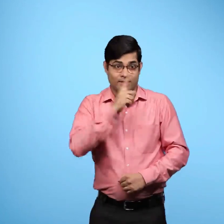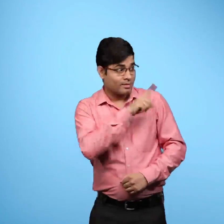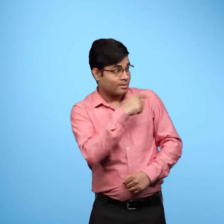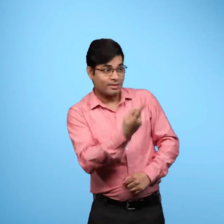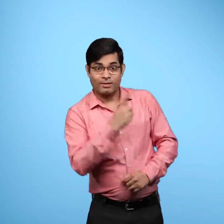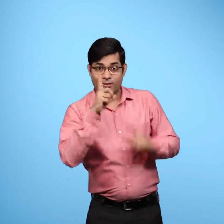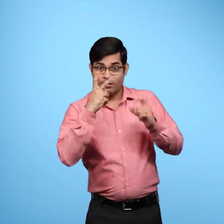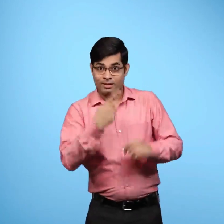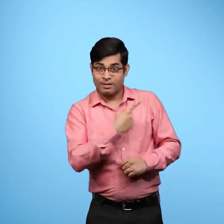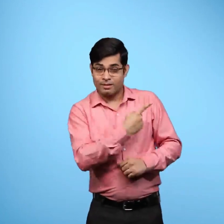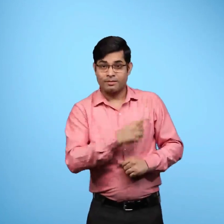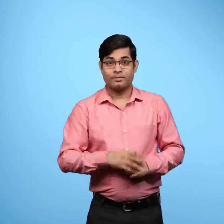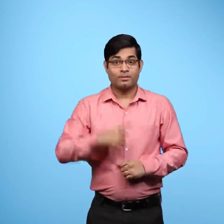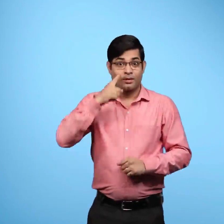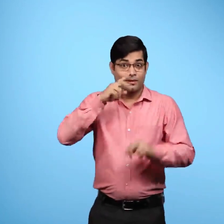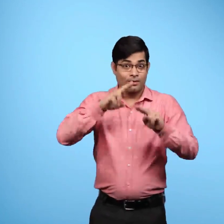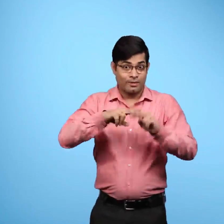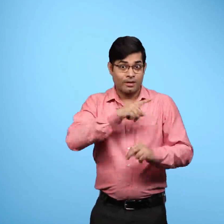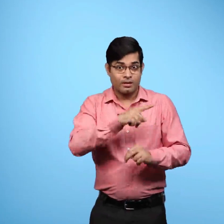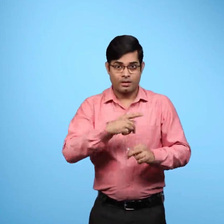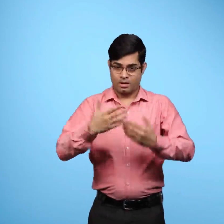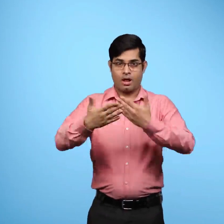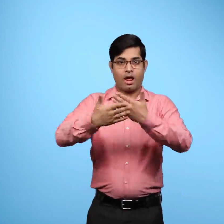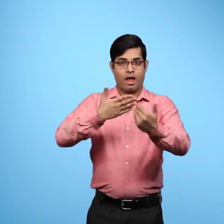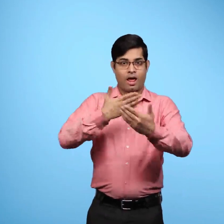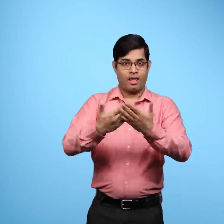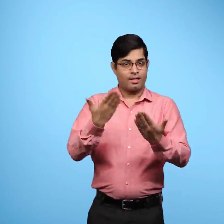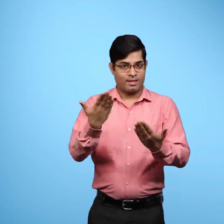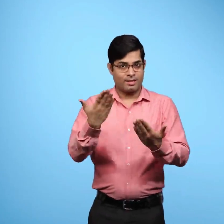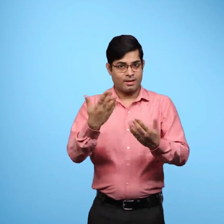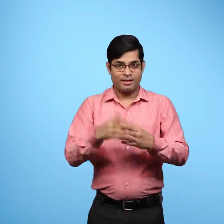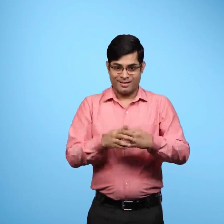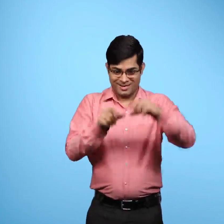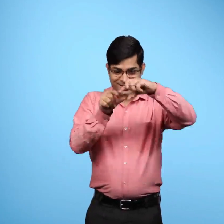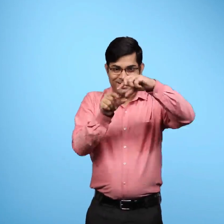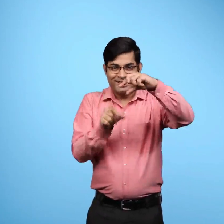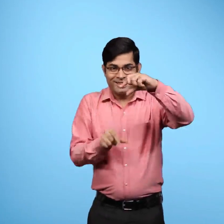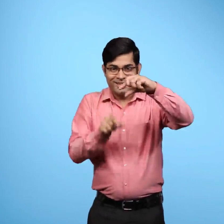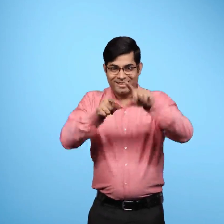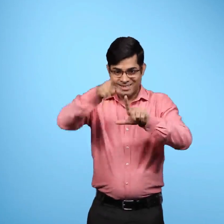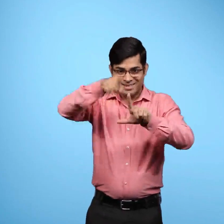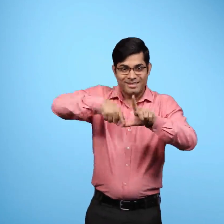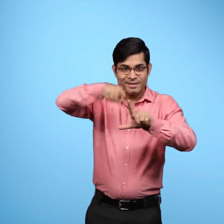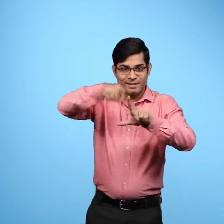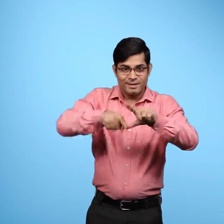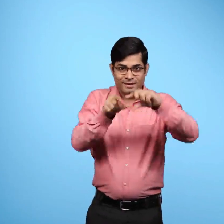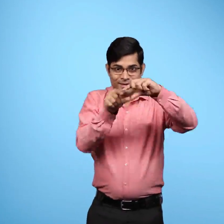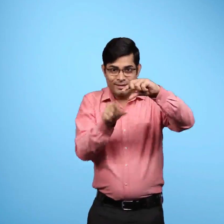Picture 4 shows Fatima has a scale in her left hand in upward position,